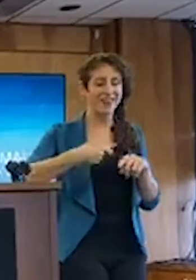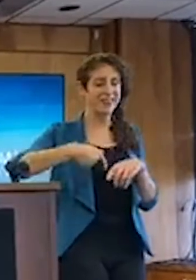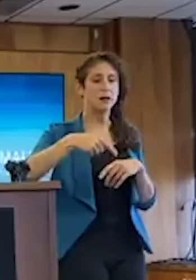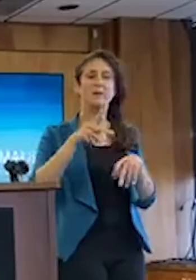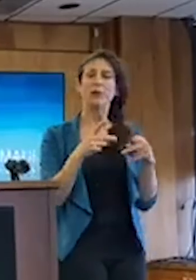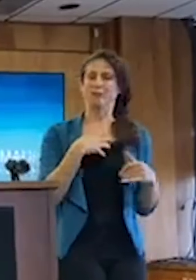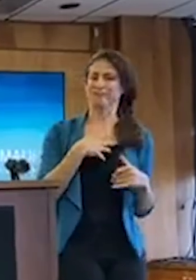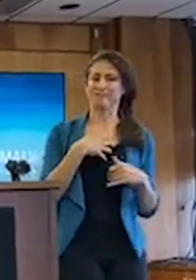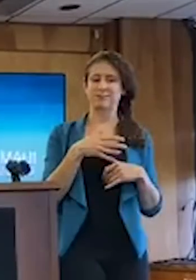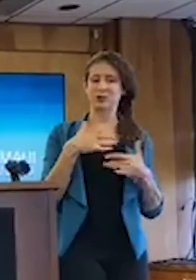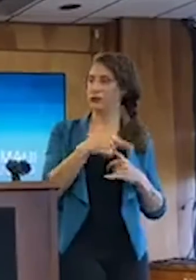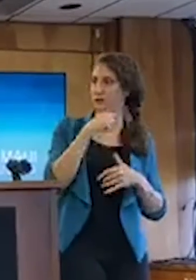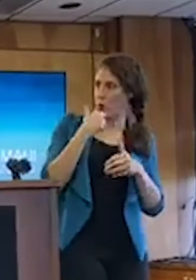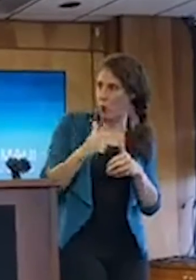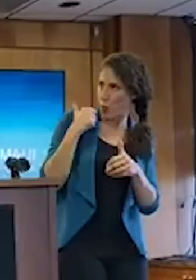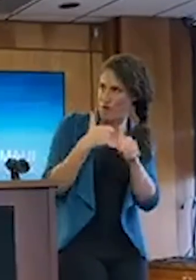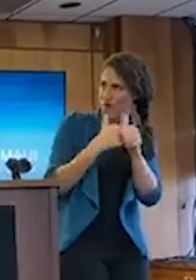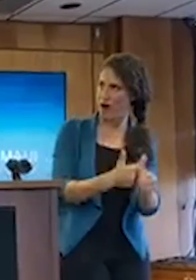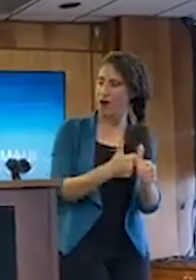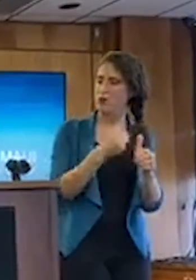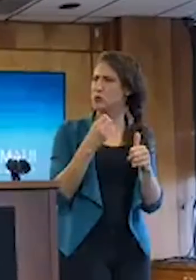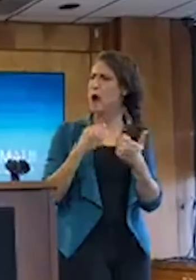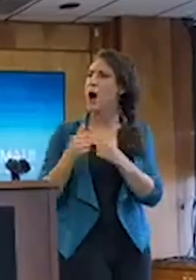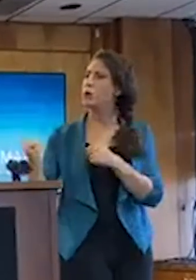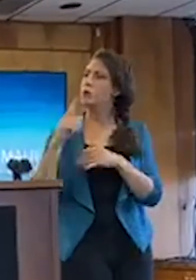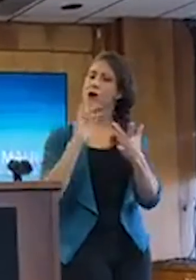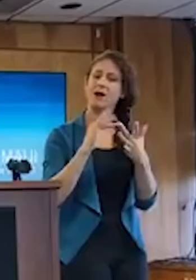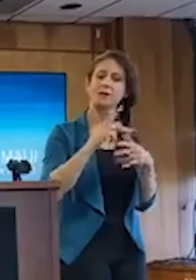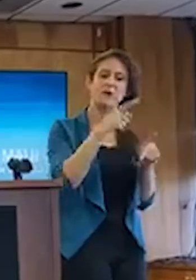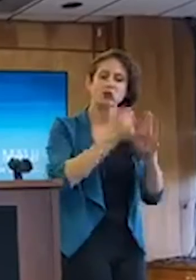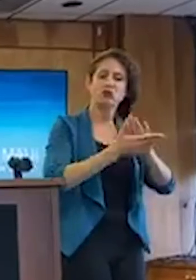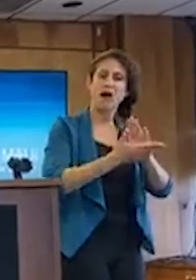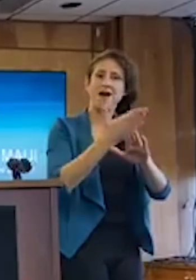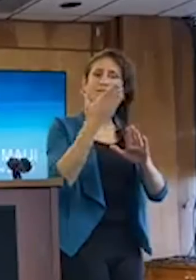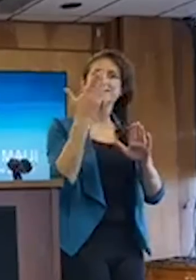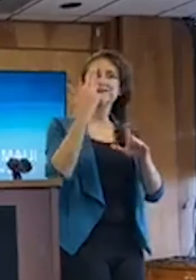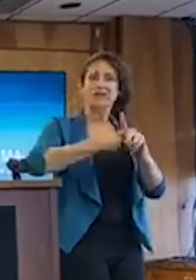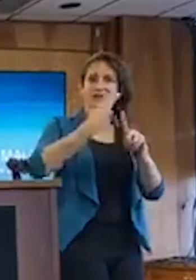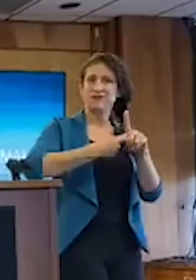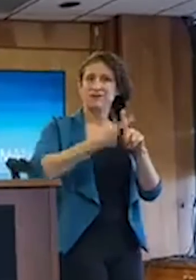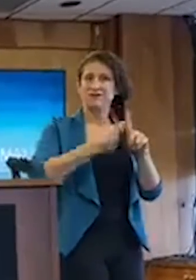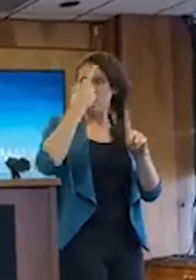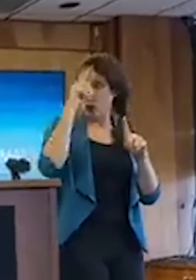sure that everybody relays the message to potential visitors?